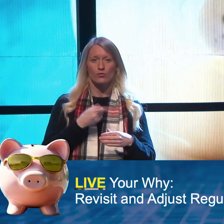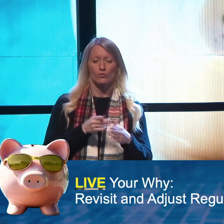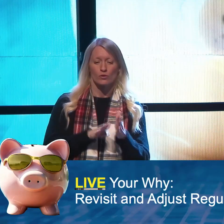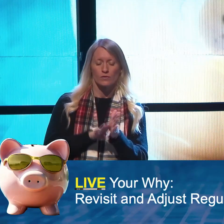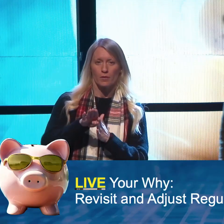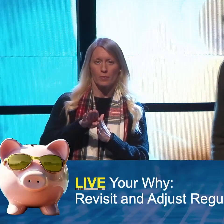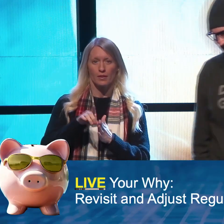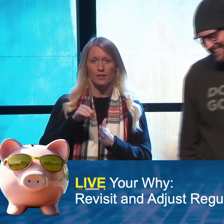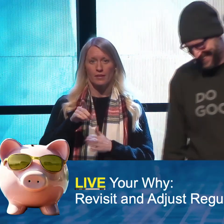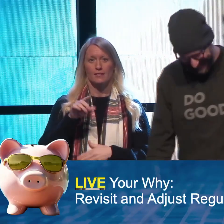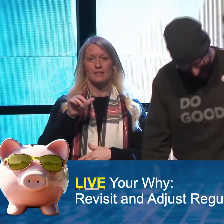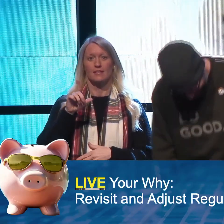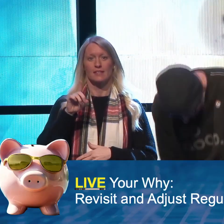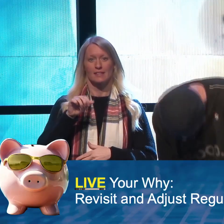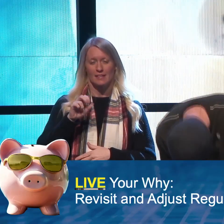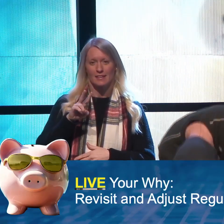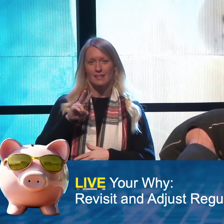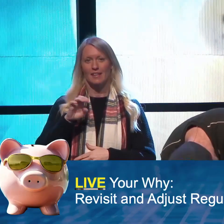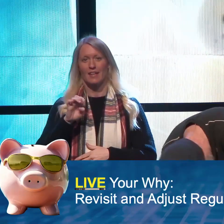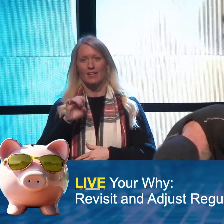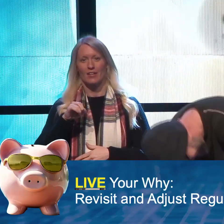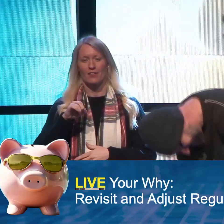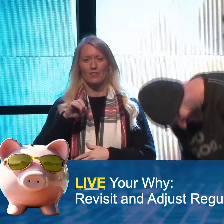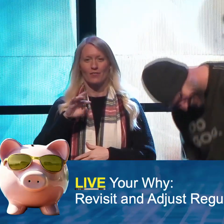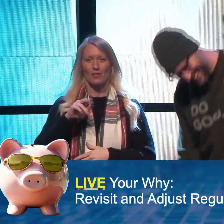of leadership development.